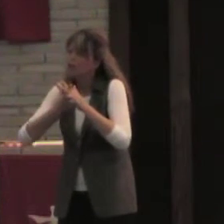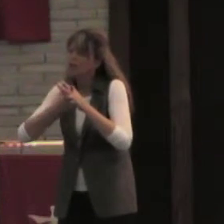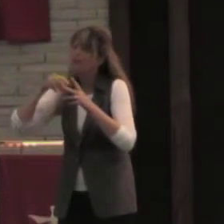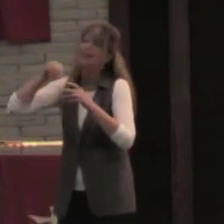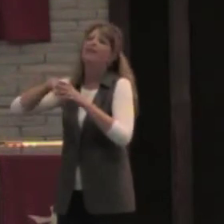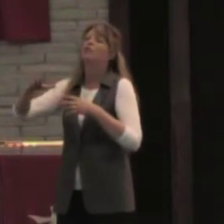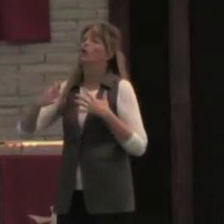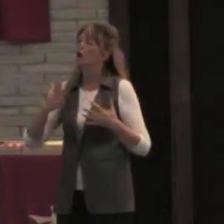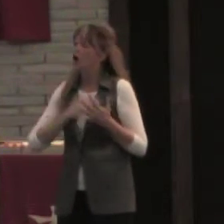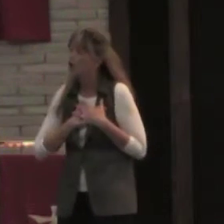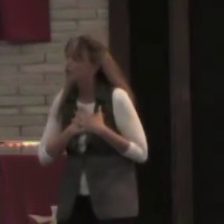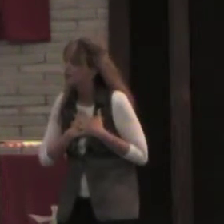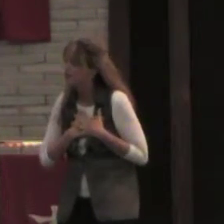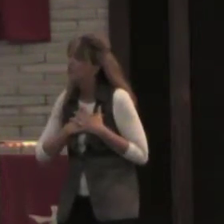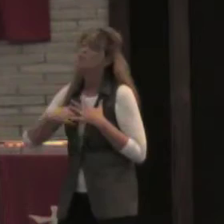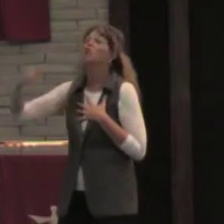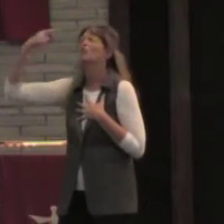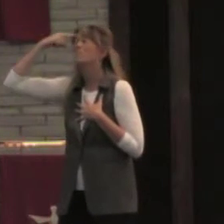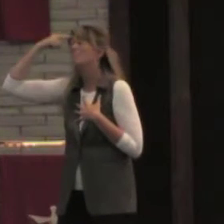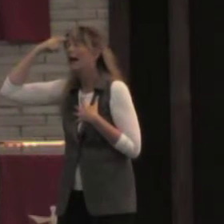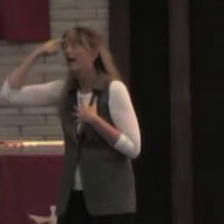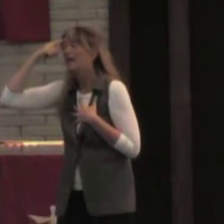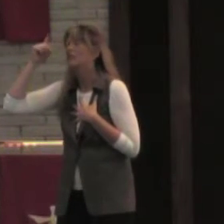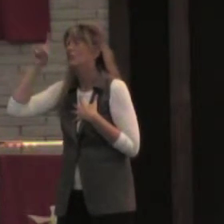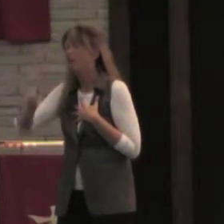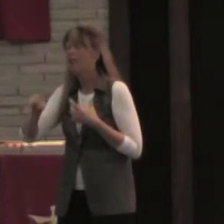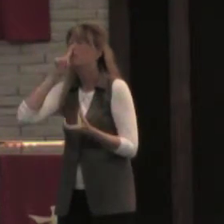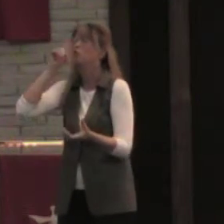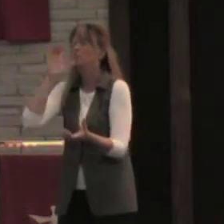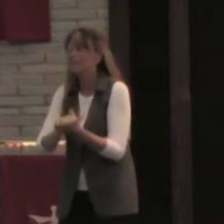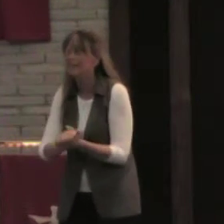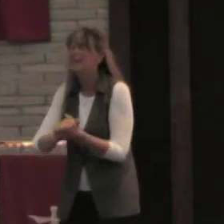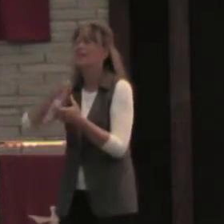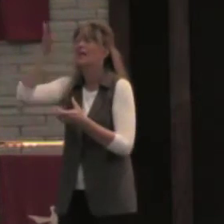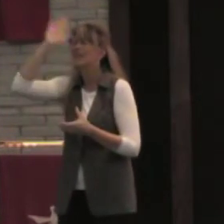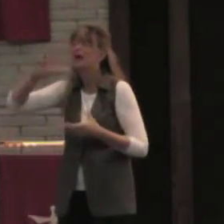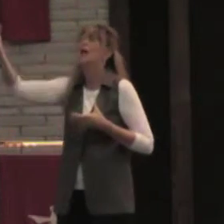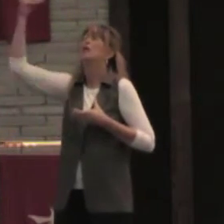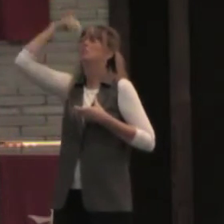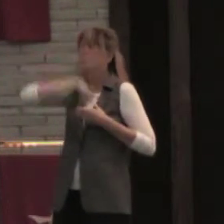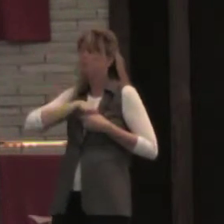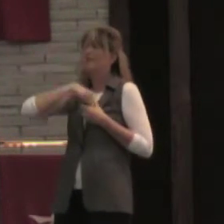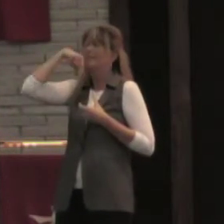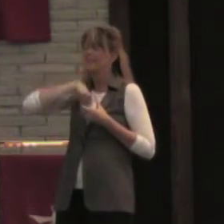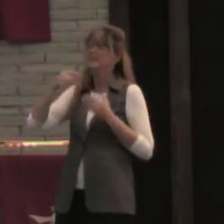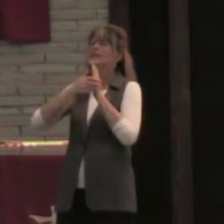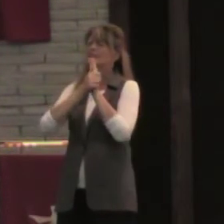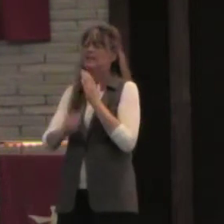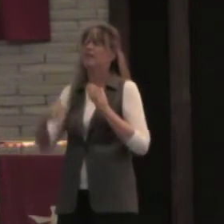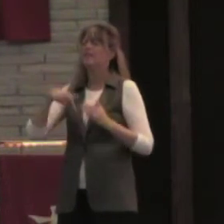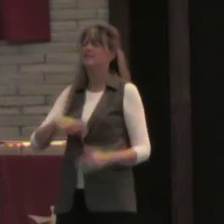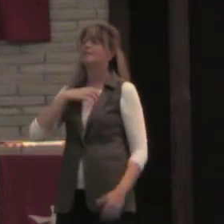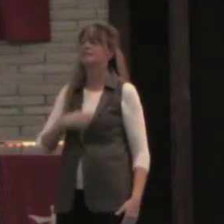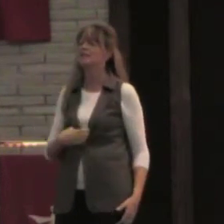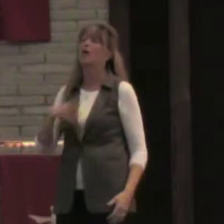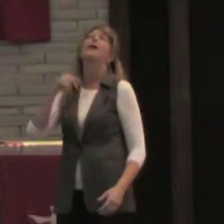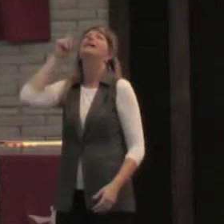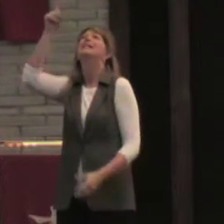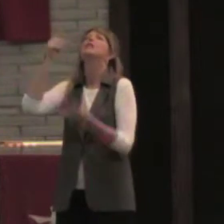That's where you start. It's in your heart. It's in your mind. You have to believe that God put that in there, the talent, the